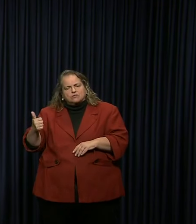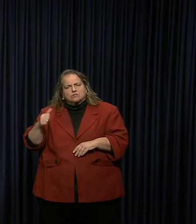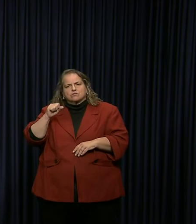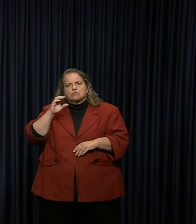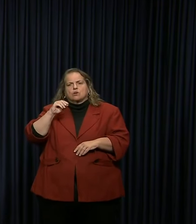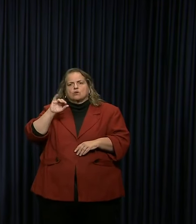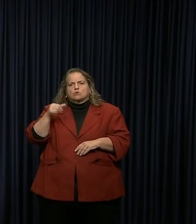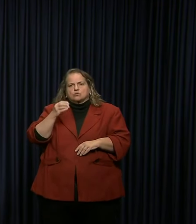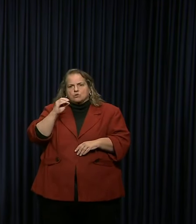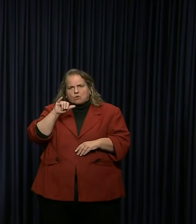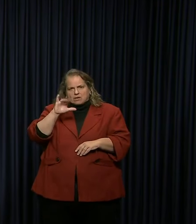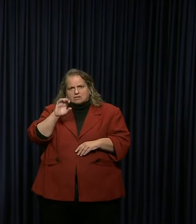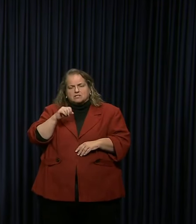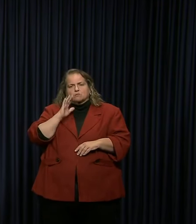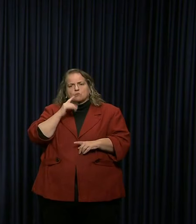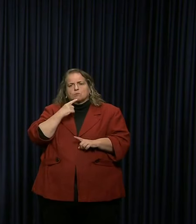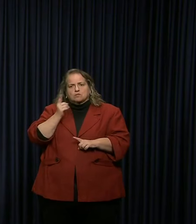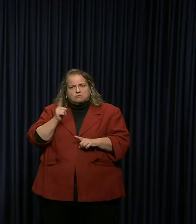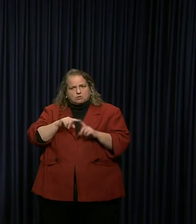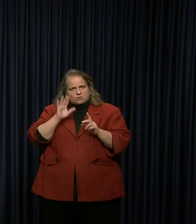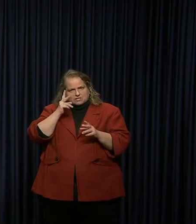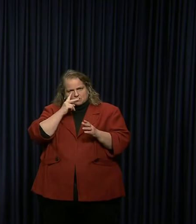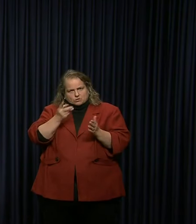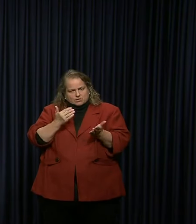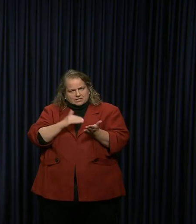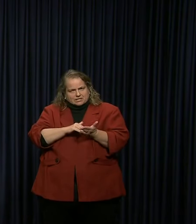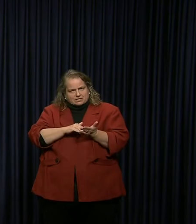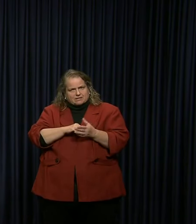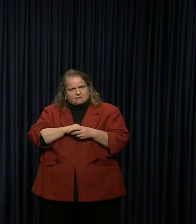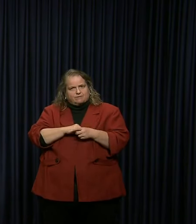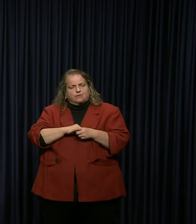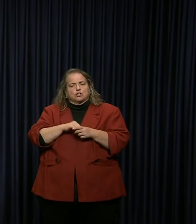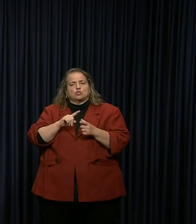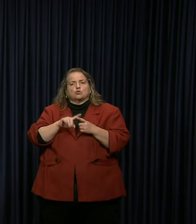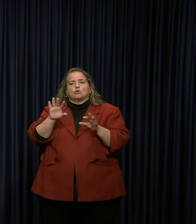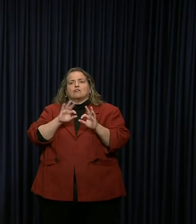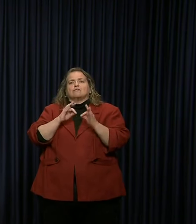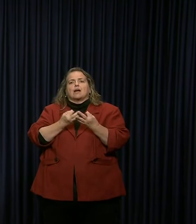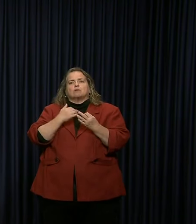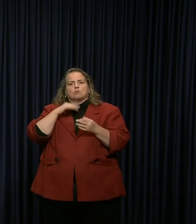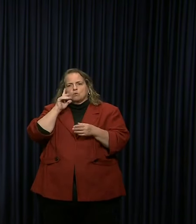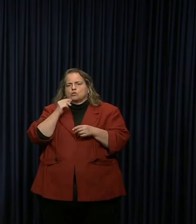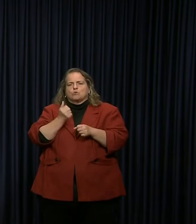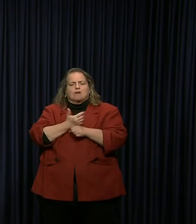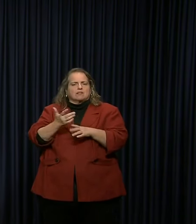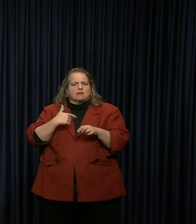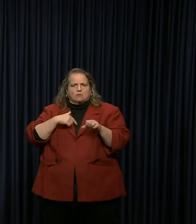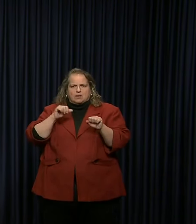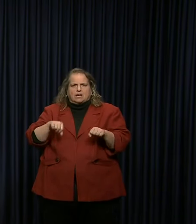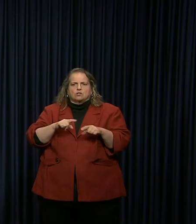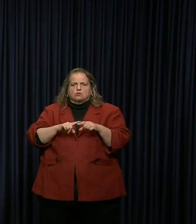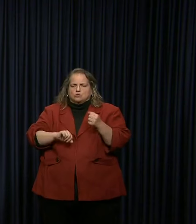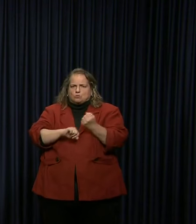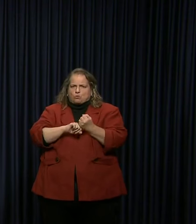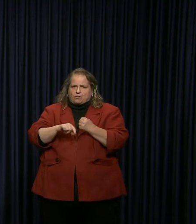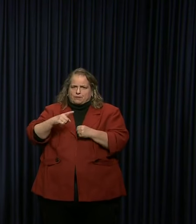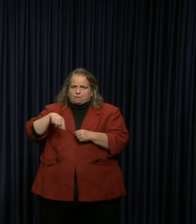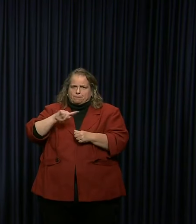Joyce, we will miss you, but we will see you again. And to your family, we will do everything that we can to support